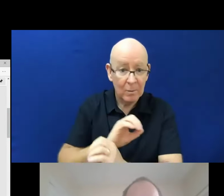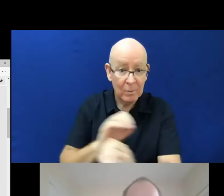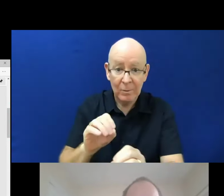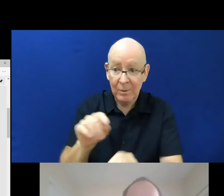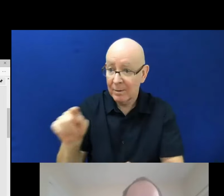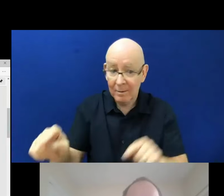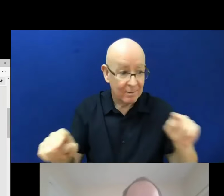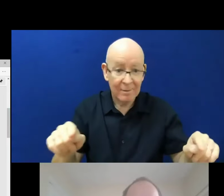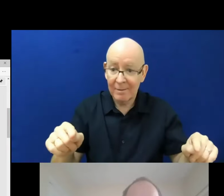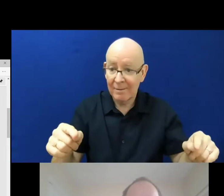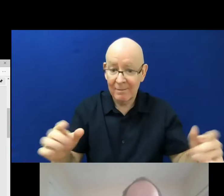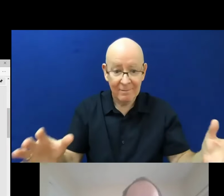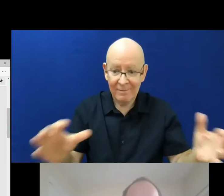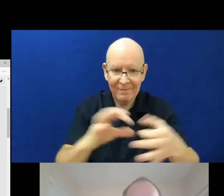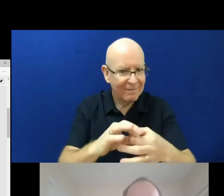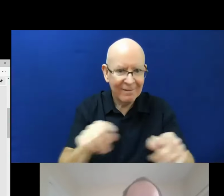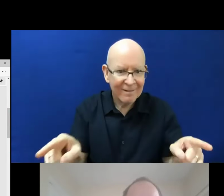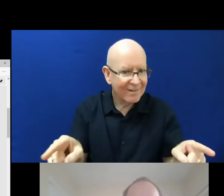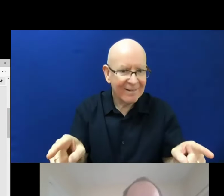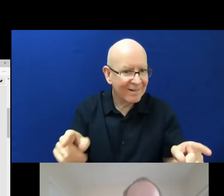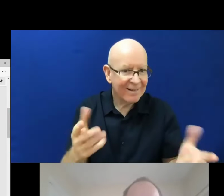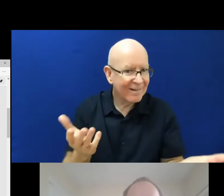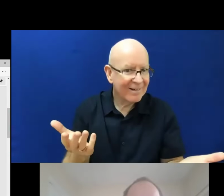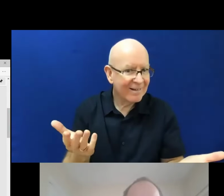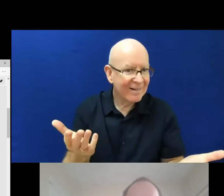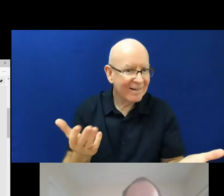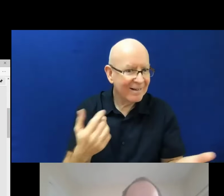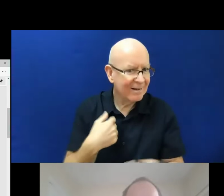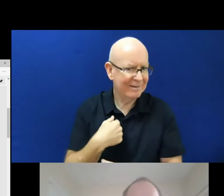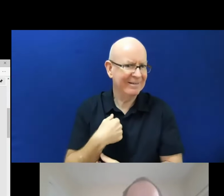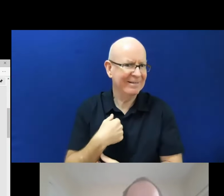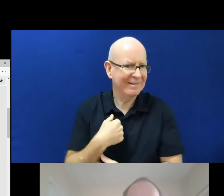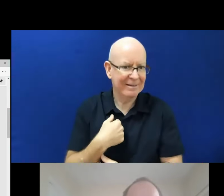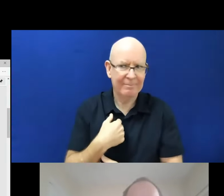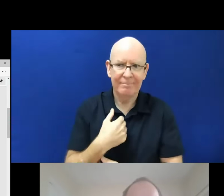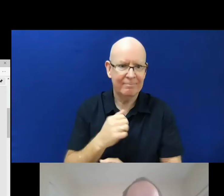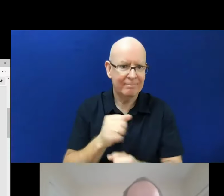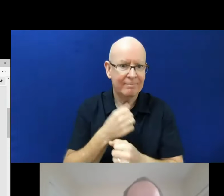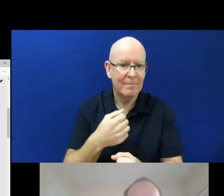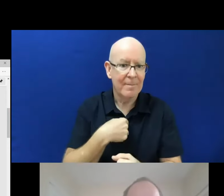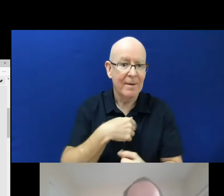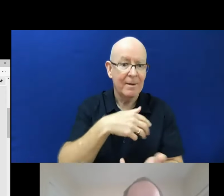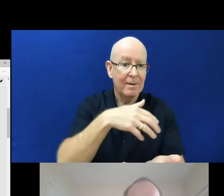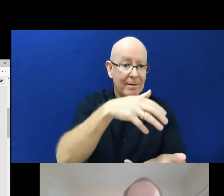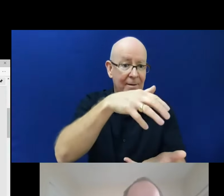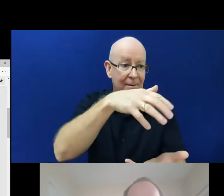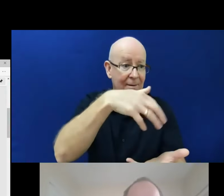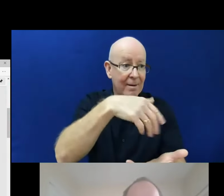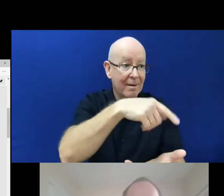DWP, or transport, or housing, or health. And so there is